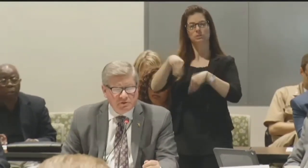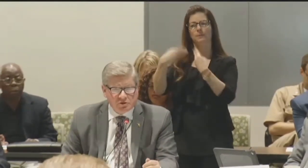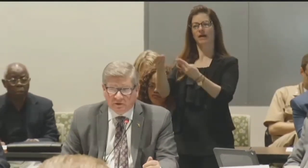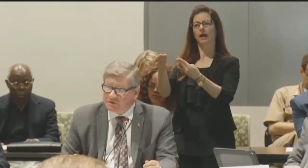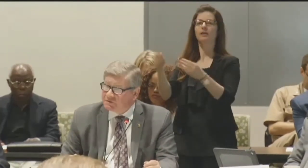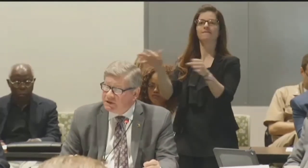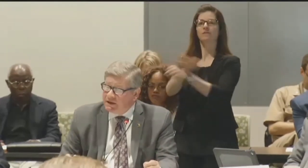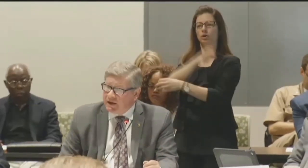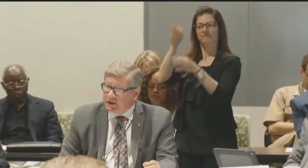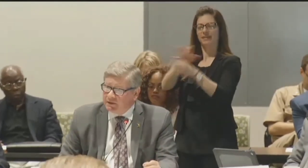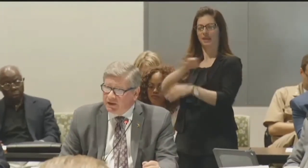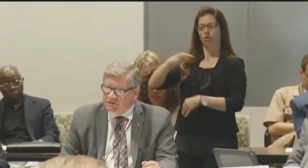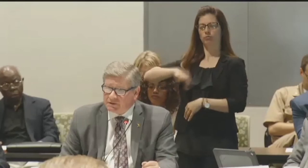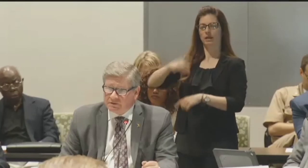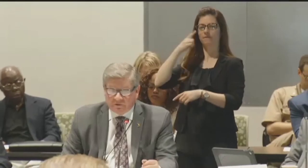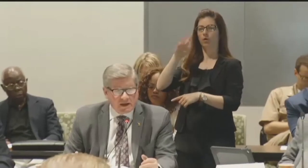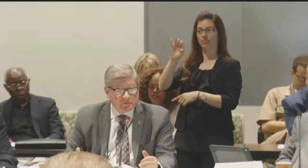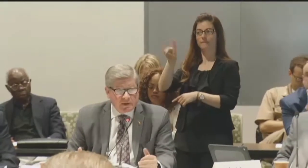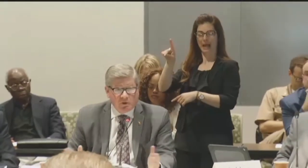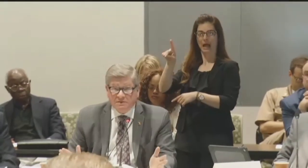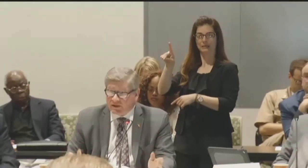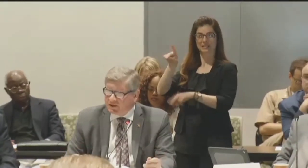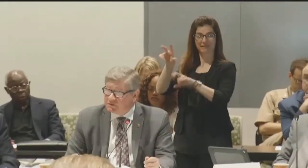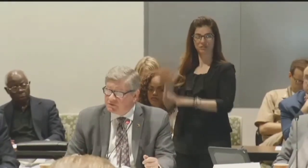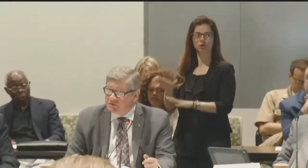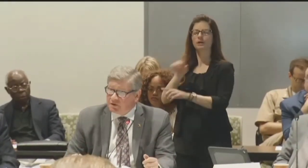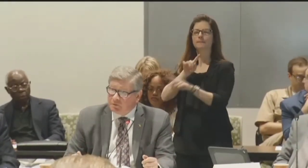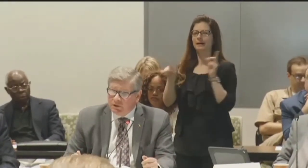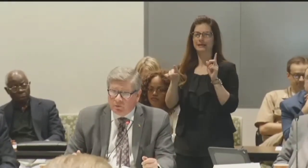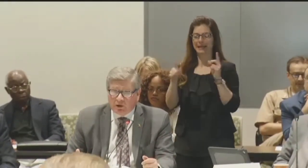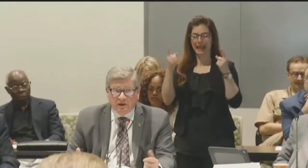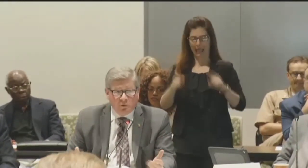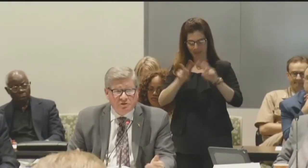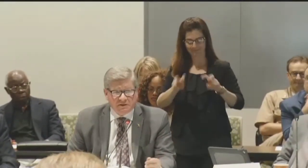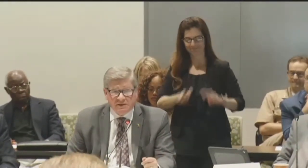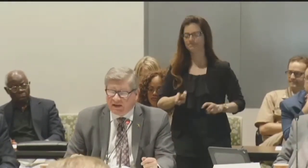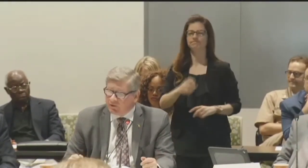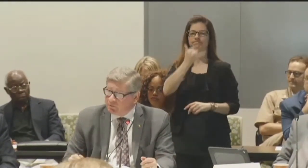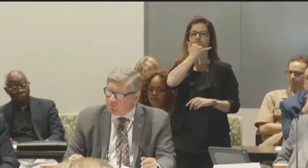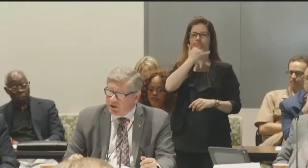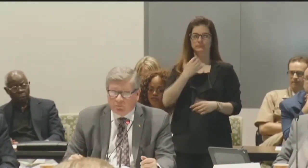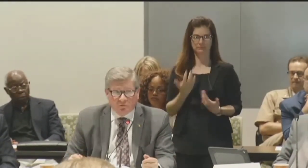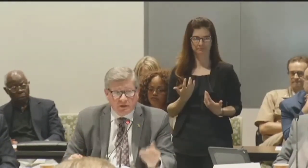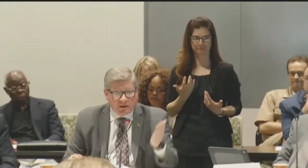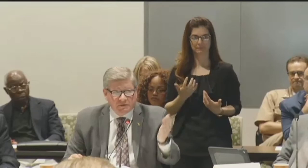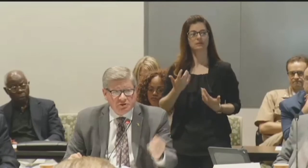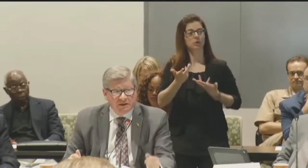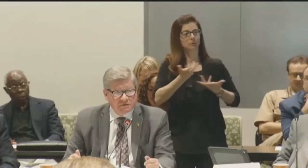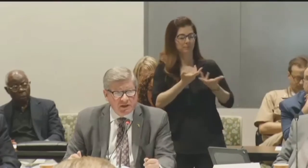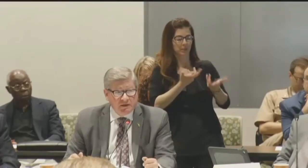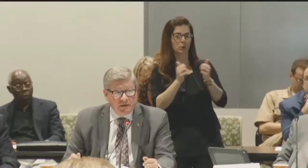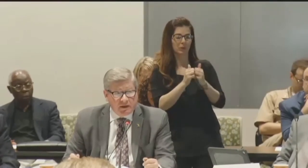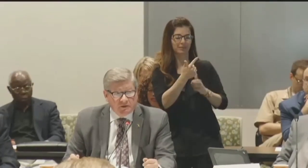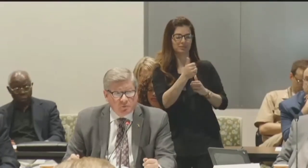bondholders' assurances. And as it turns out, that wasn't the case. And so working with Genesee County, we were able, as